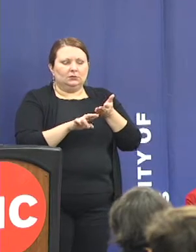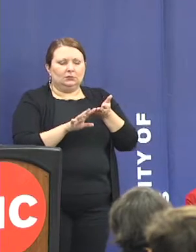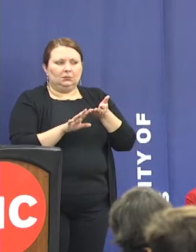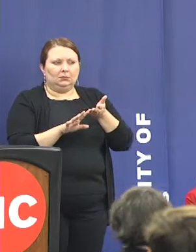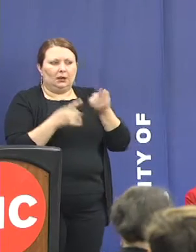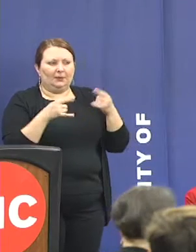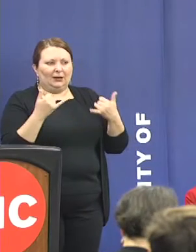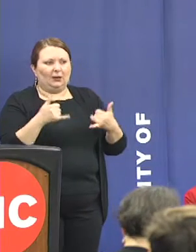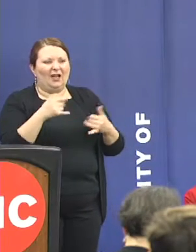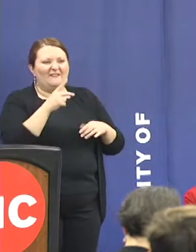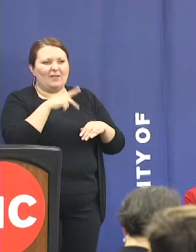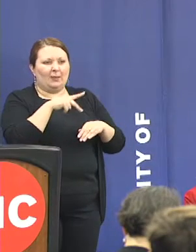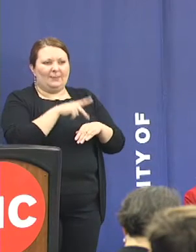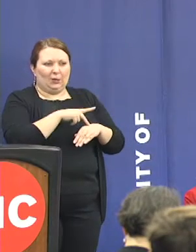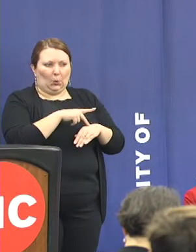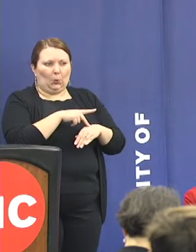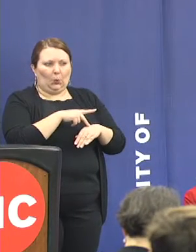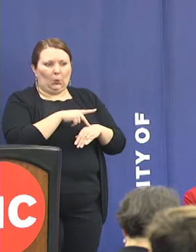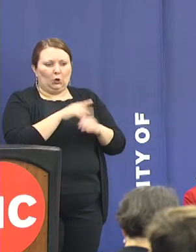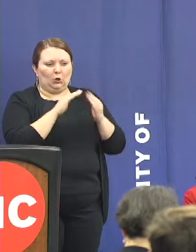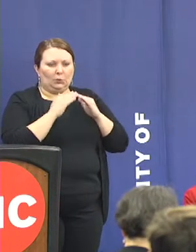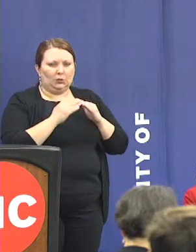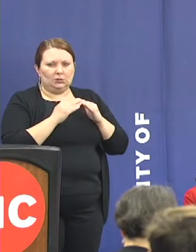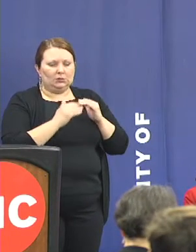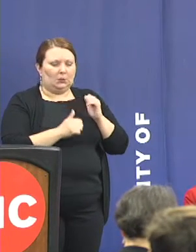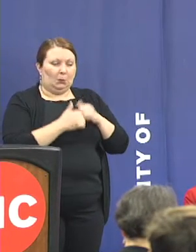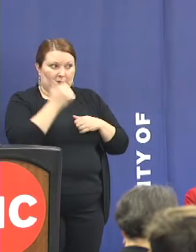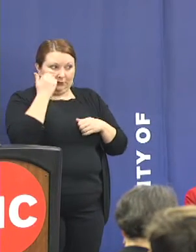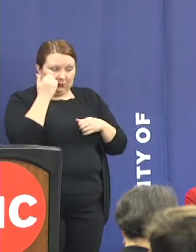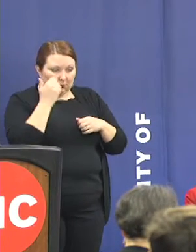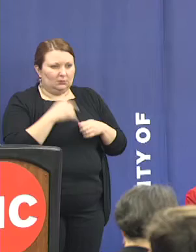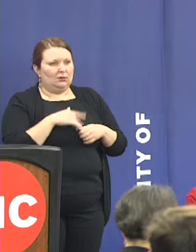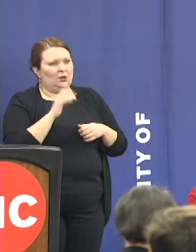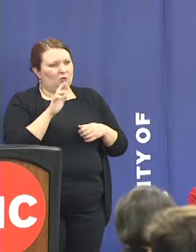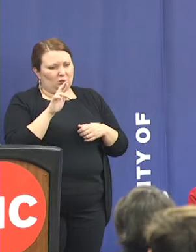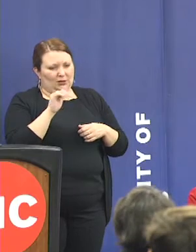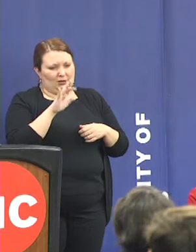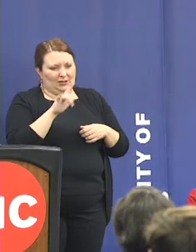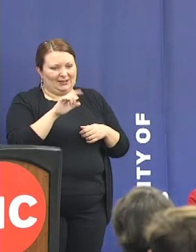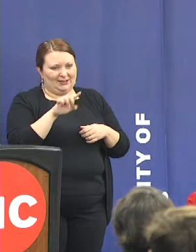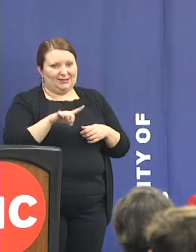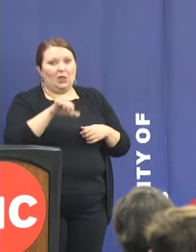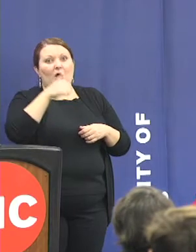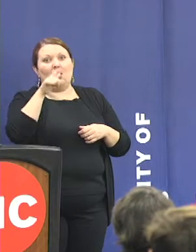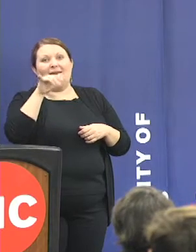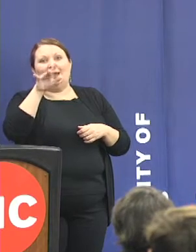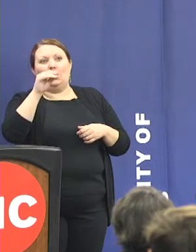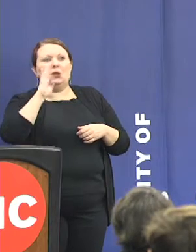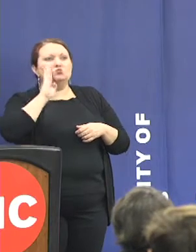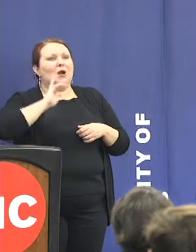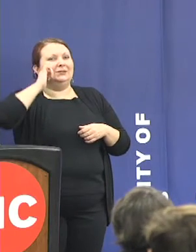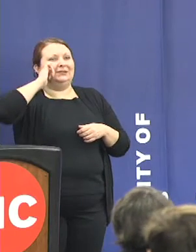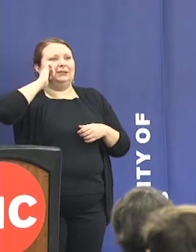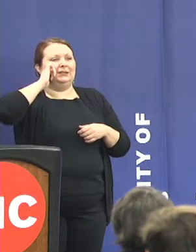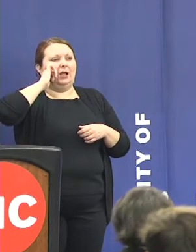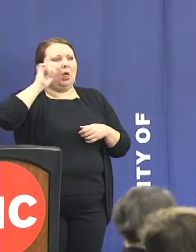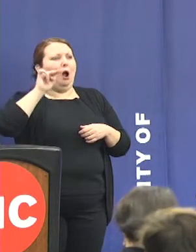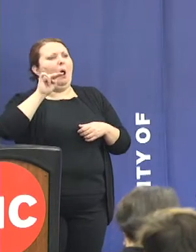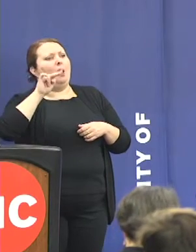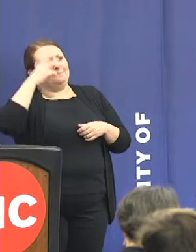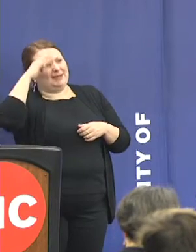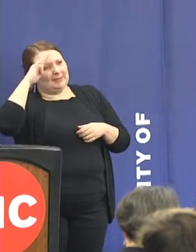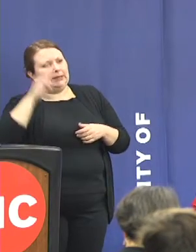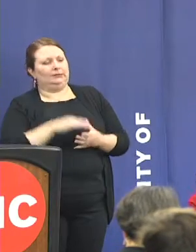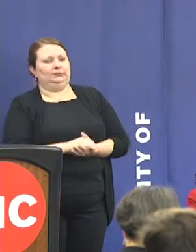especially Filipino communities are the ones that I'm most familiar with, that are often racialized as the other Latino, right, because they're brown. They're seen as Mexican,